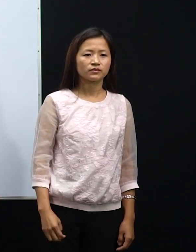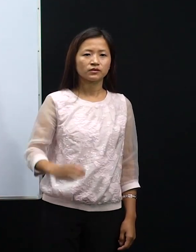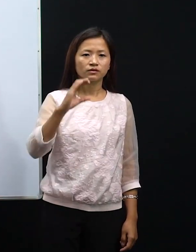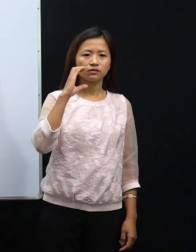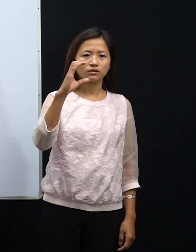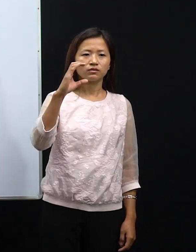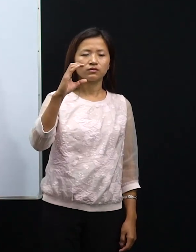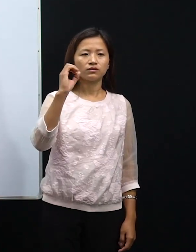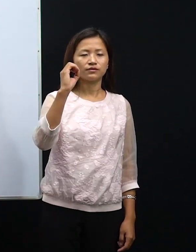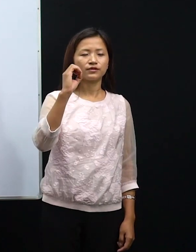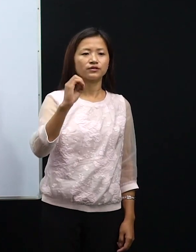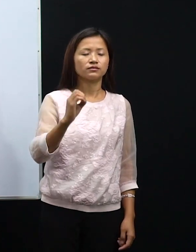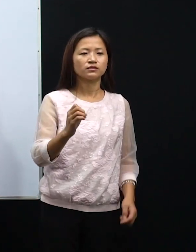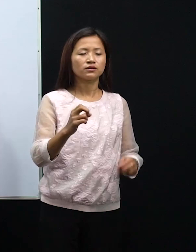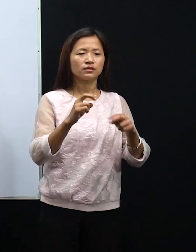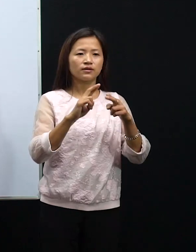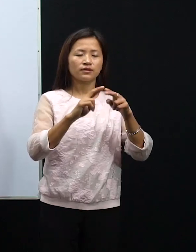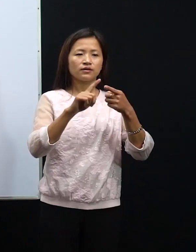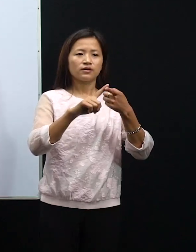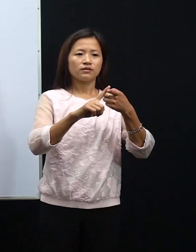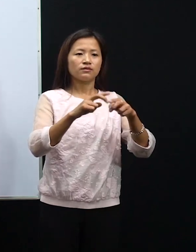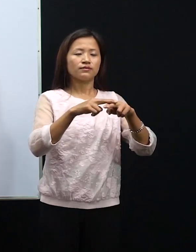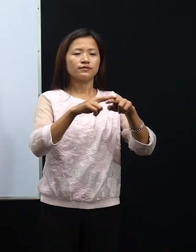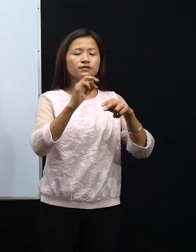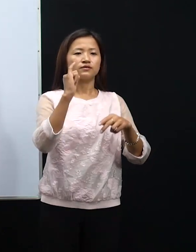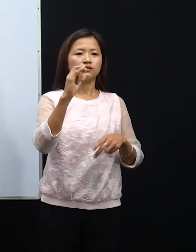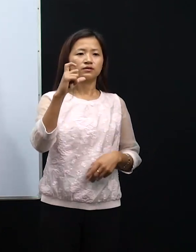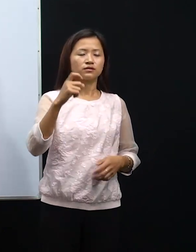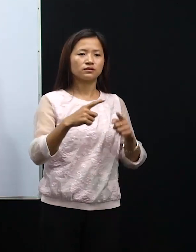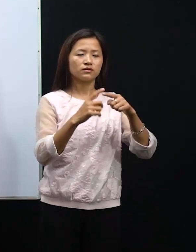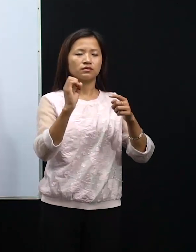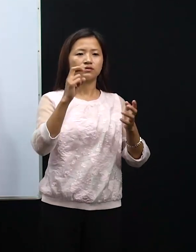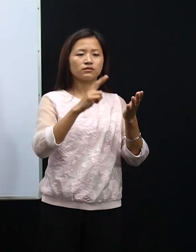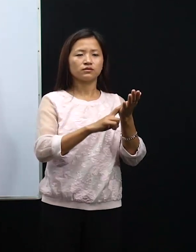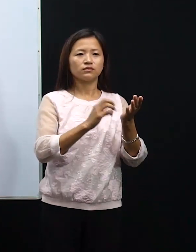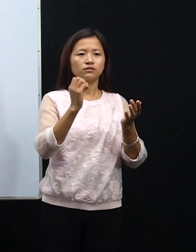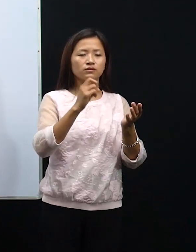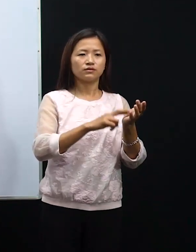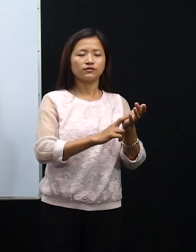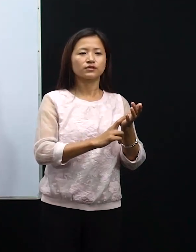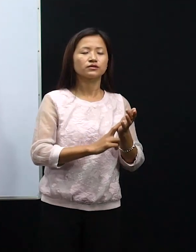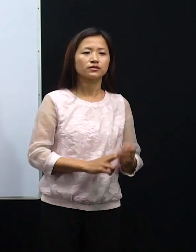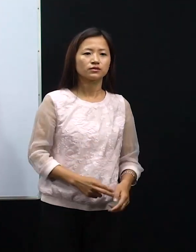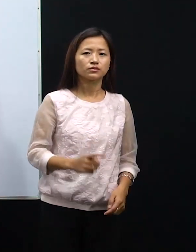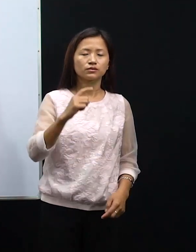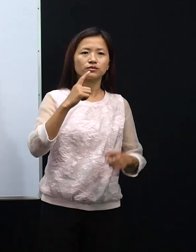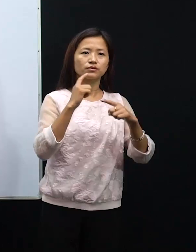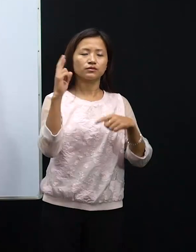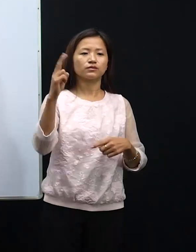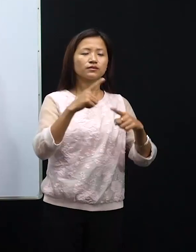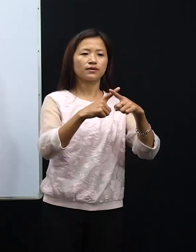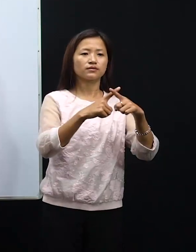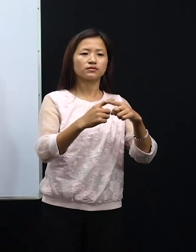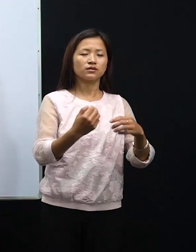Coefficient of x is 2. Okay, so 2x in 2x, the coefficient